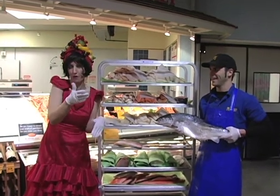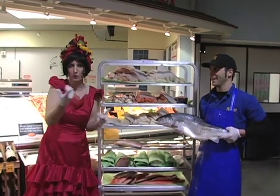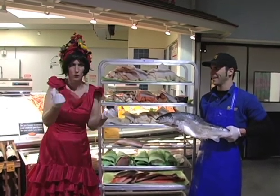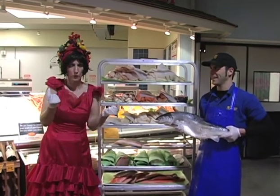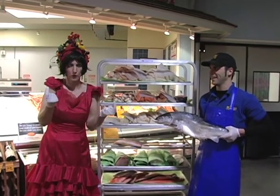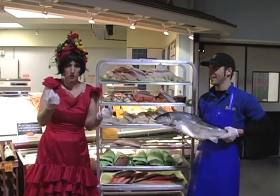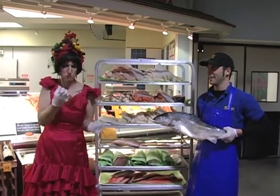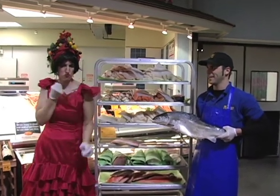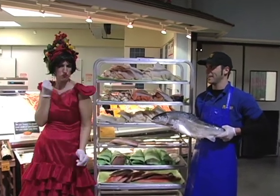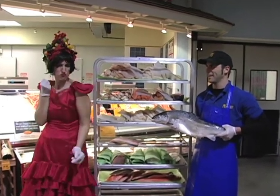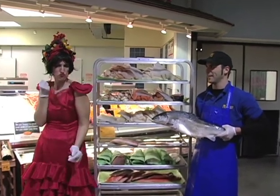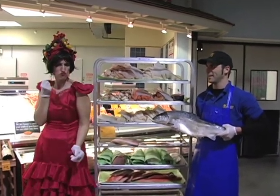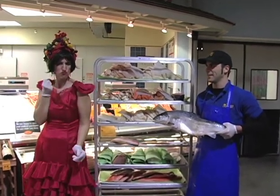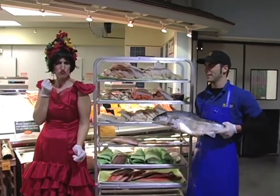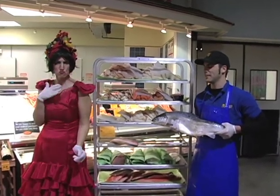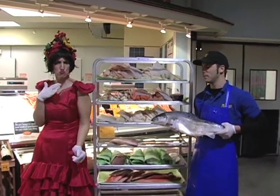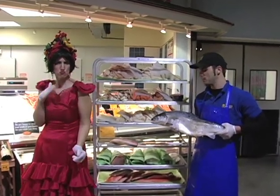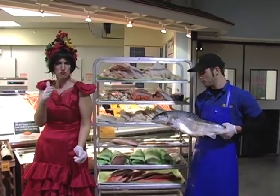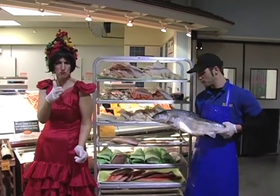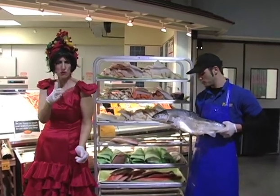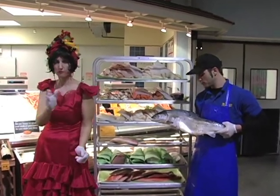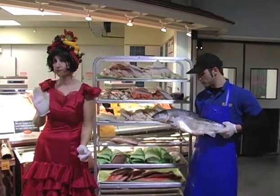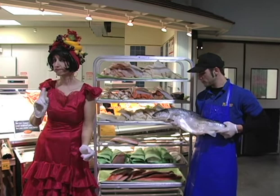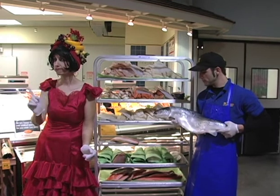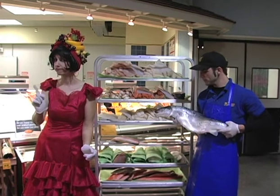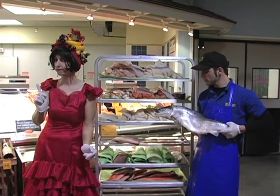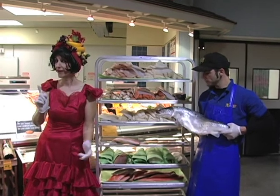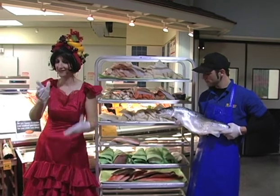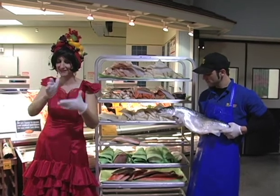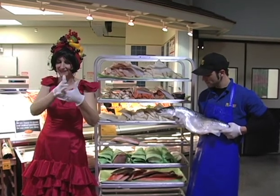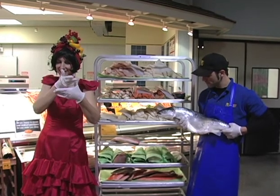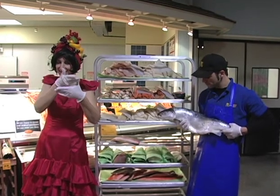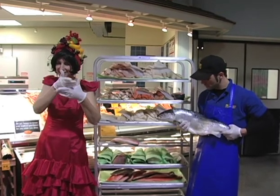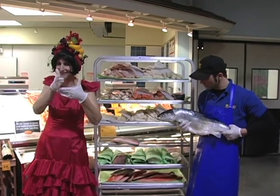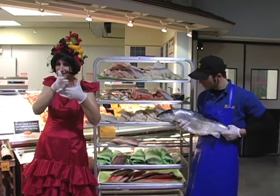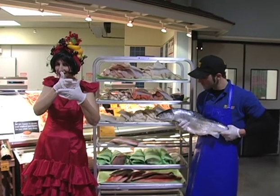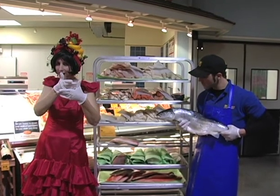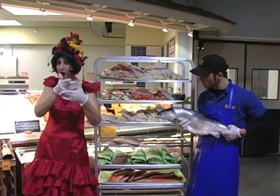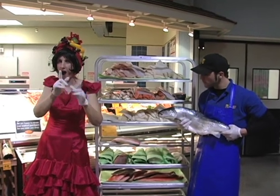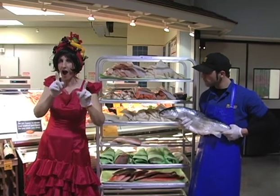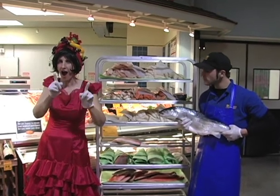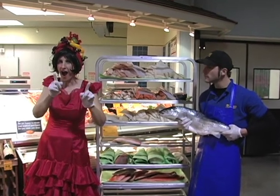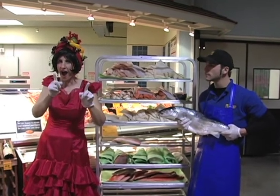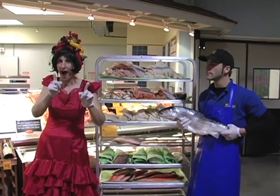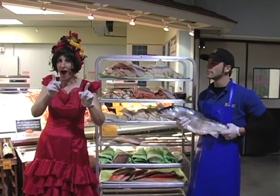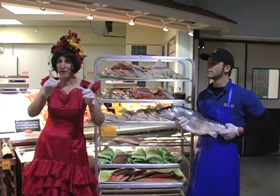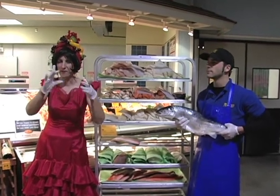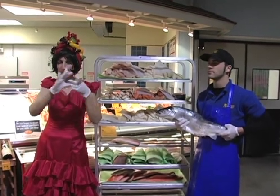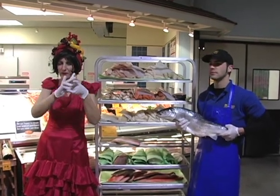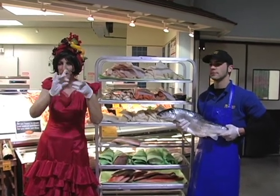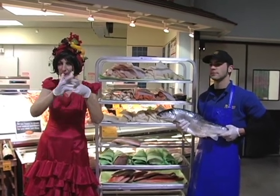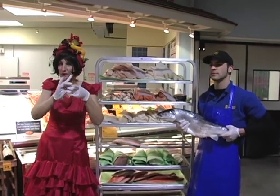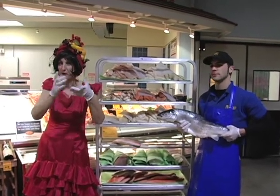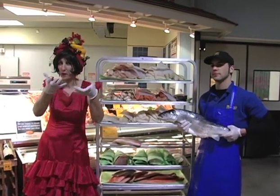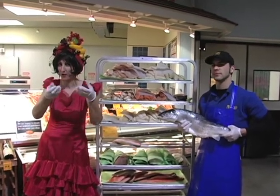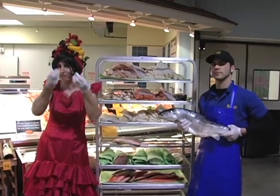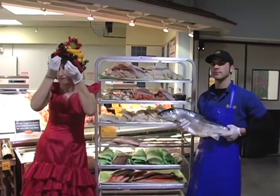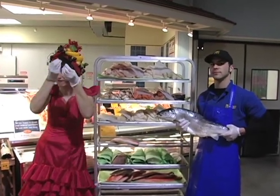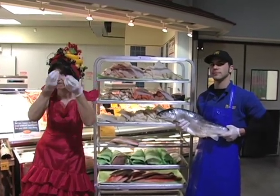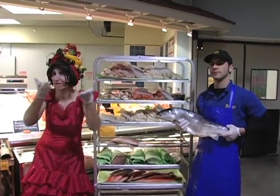much smaller fish. But what did he do? Did he hold back the fish? No, he shared his fish. Oh, I have a story